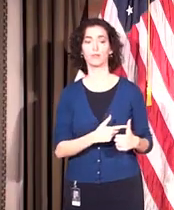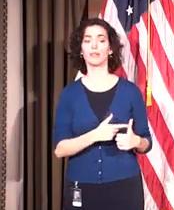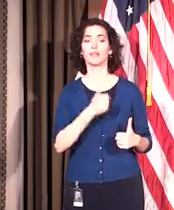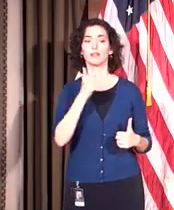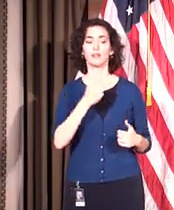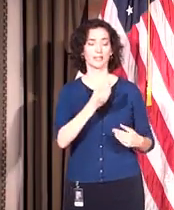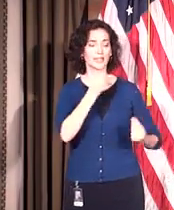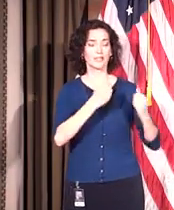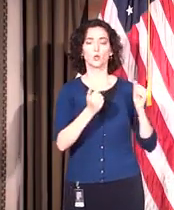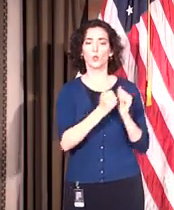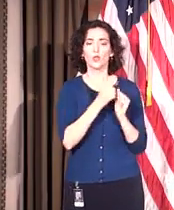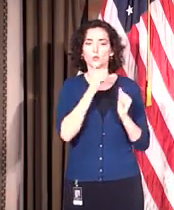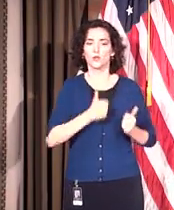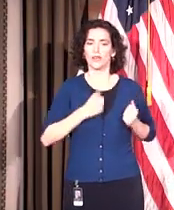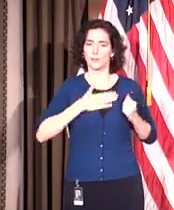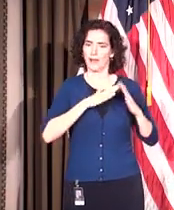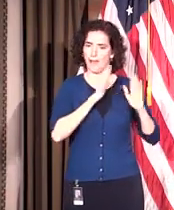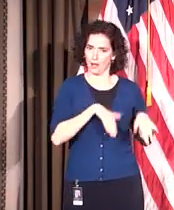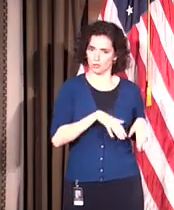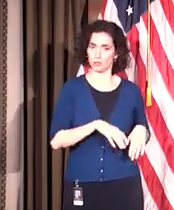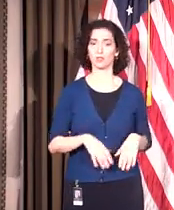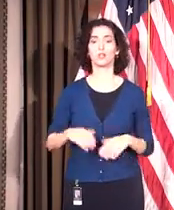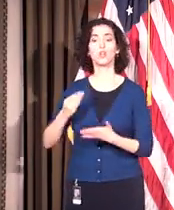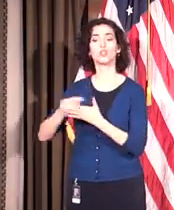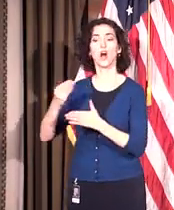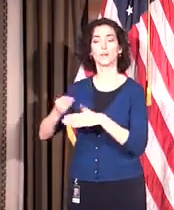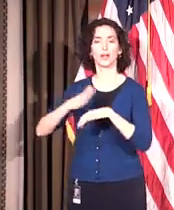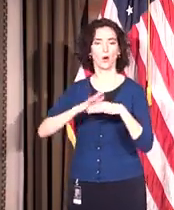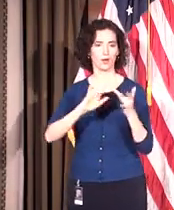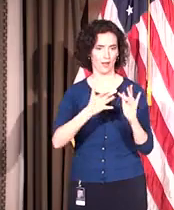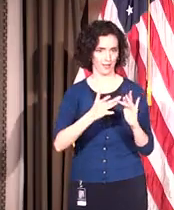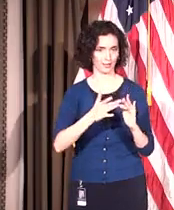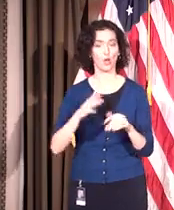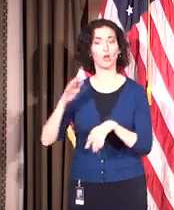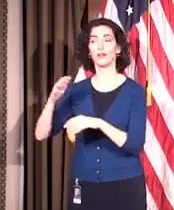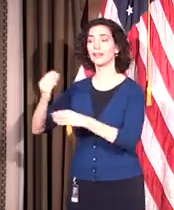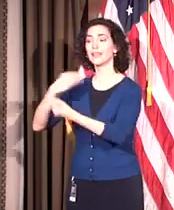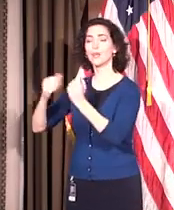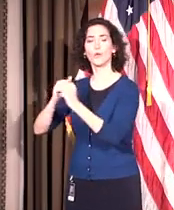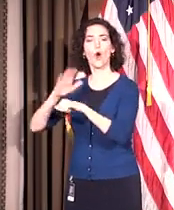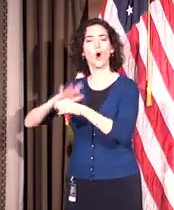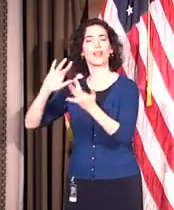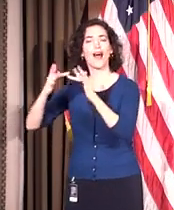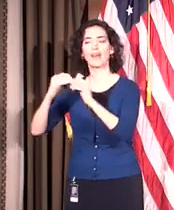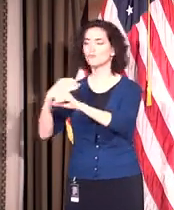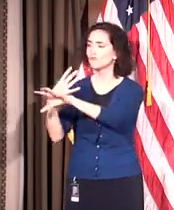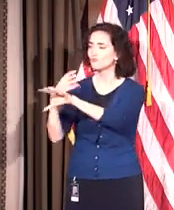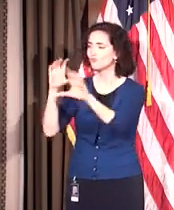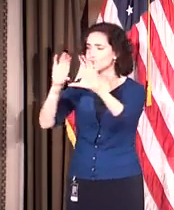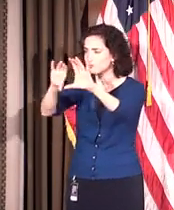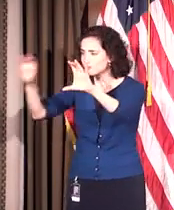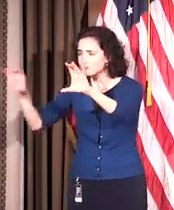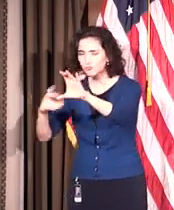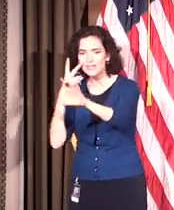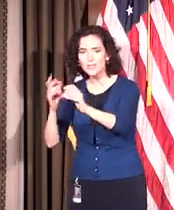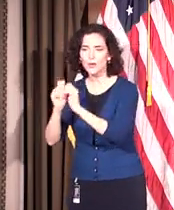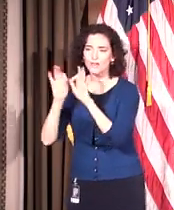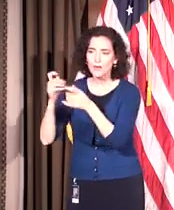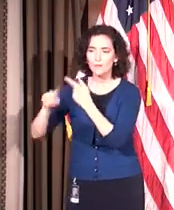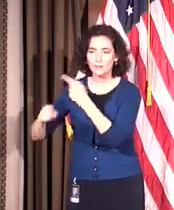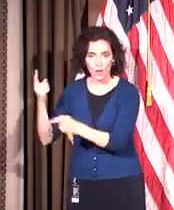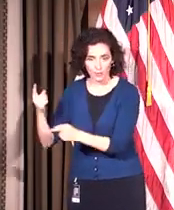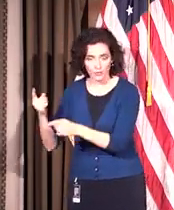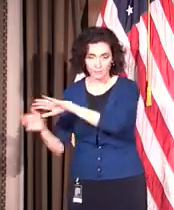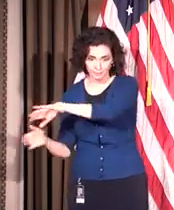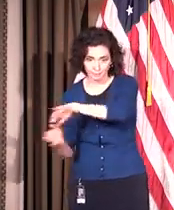everyday household members, shopping online, hosting a virtual dinner with family and friends. Medium risk activities include attending